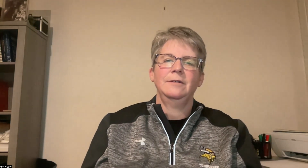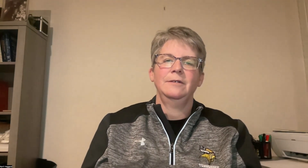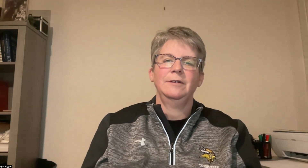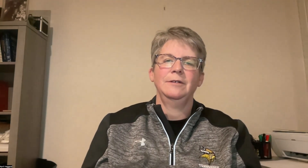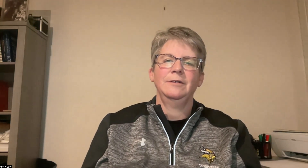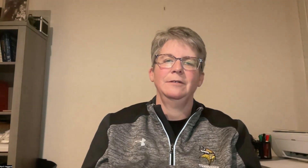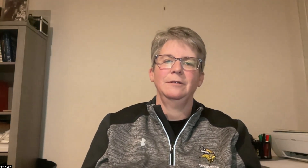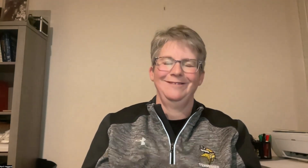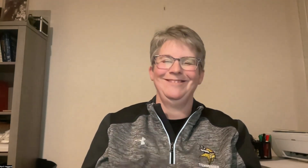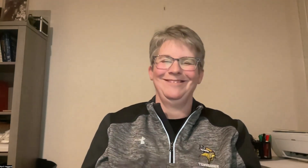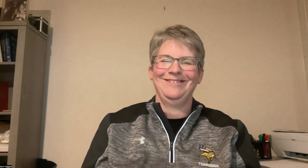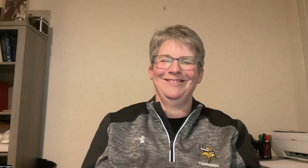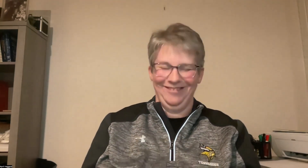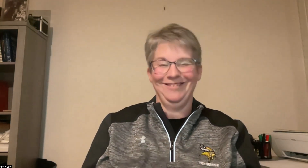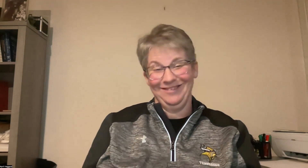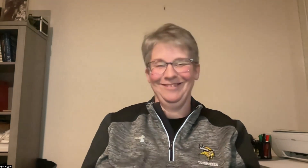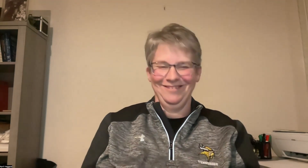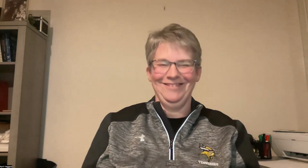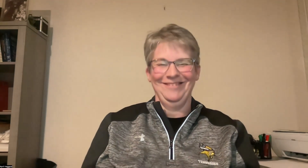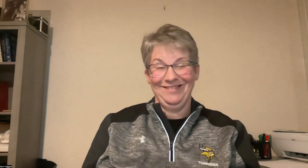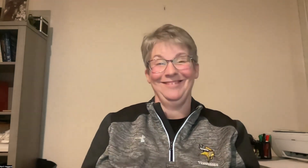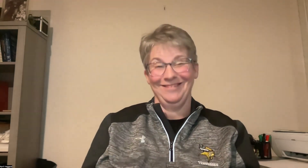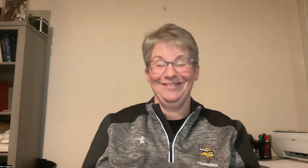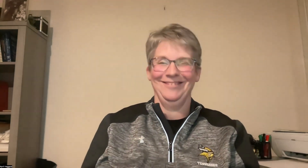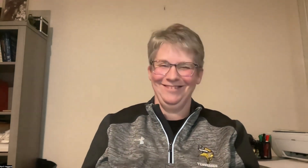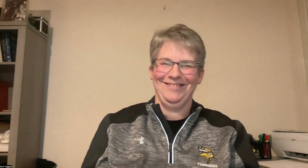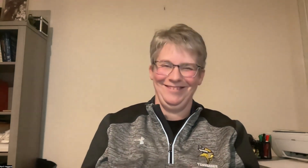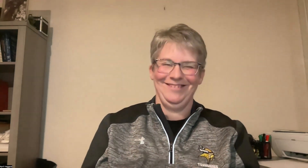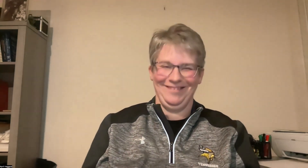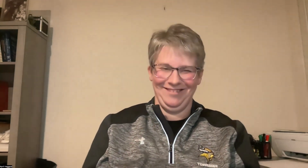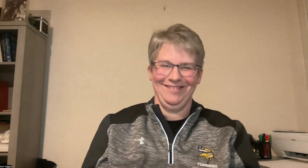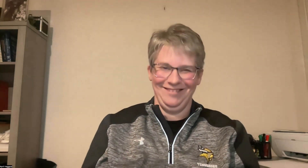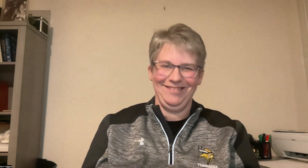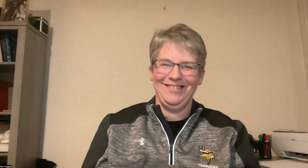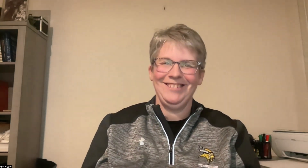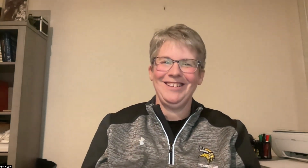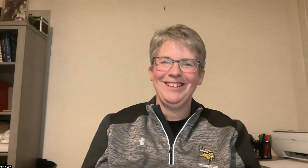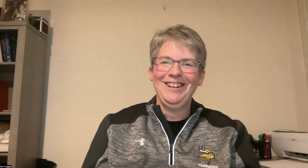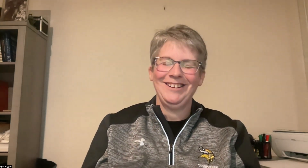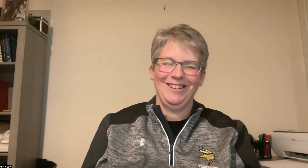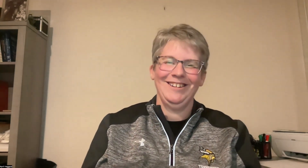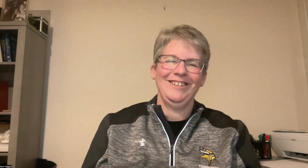If the members decide to change the name from KCD to something